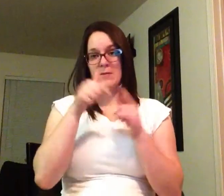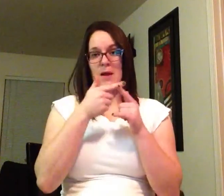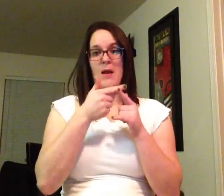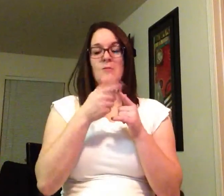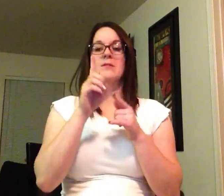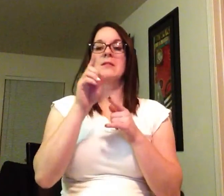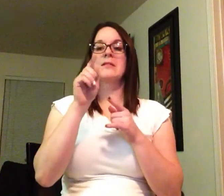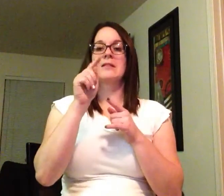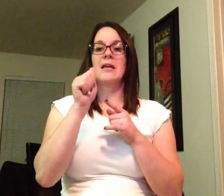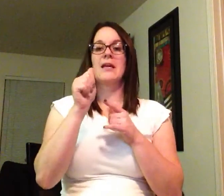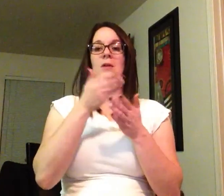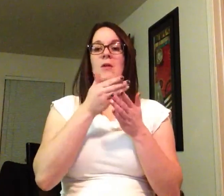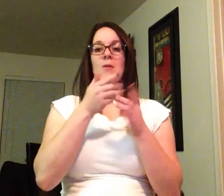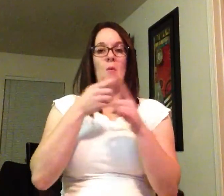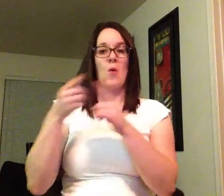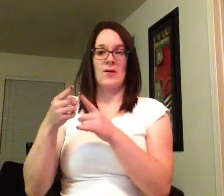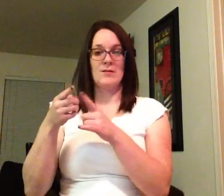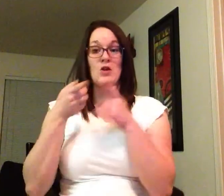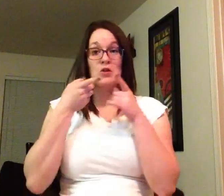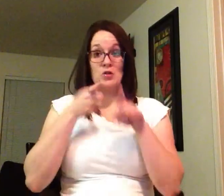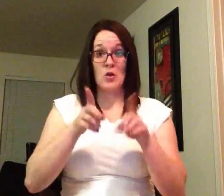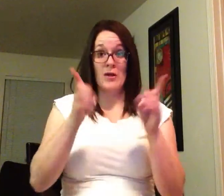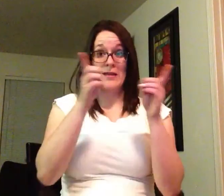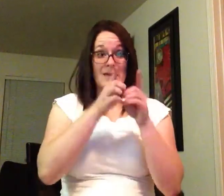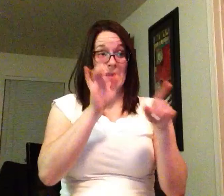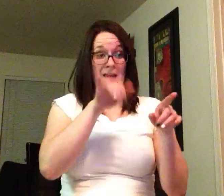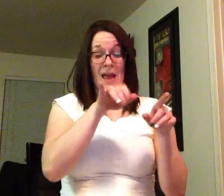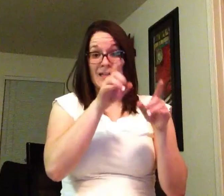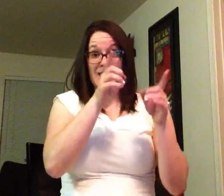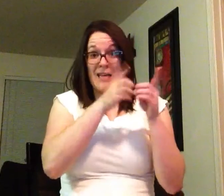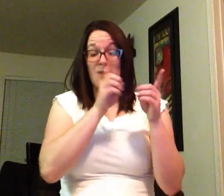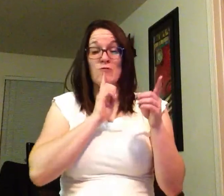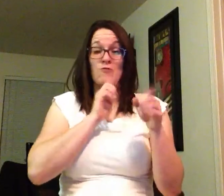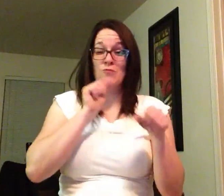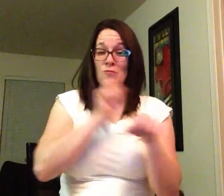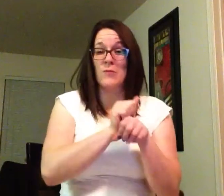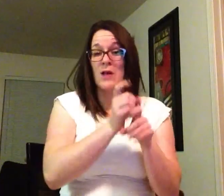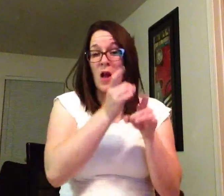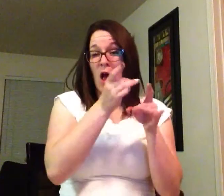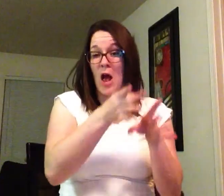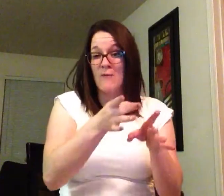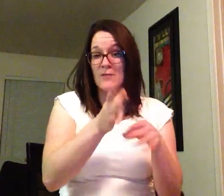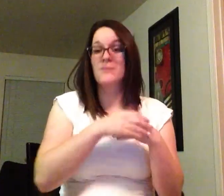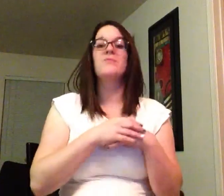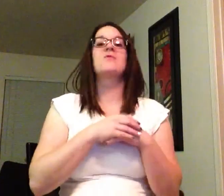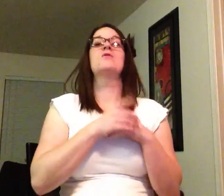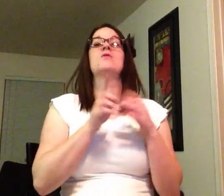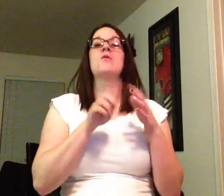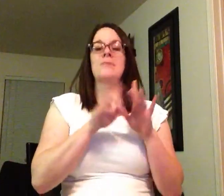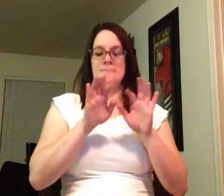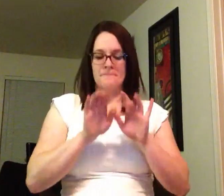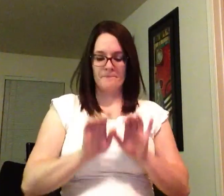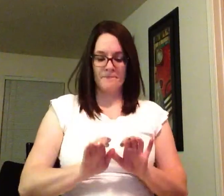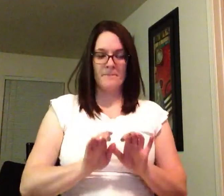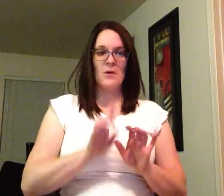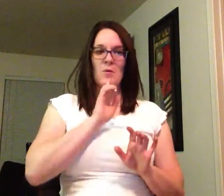the date to prove to everybody that empirically these dates really are terrible. So I started talking things like really stupid,